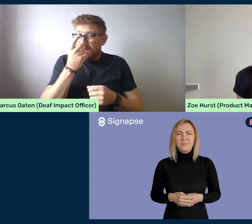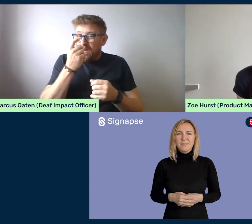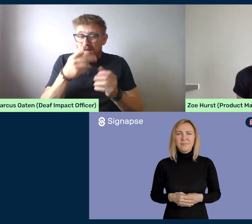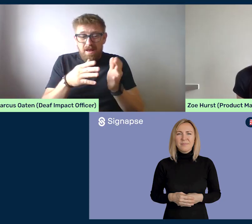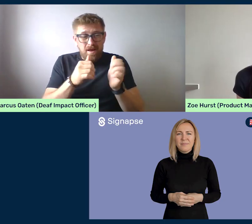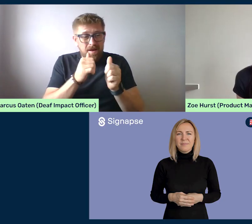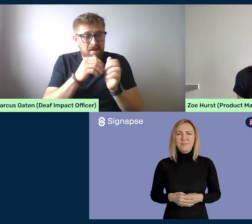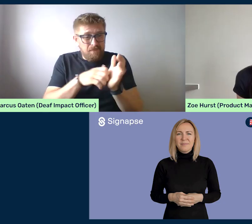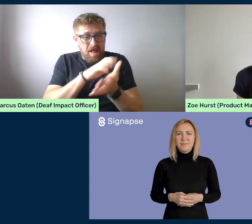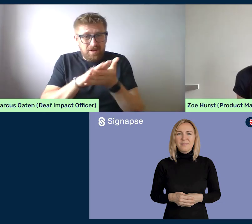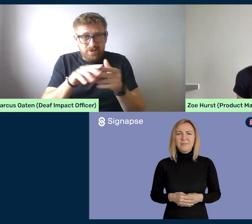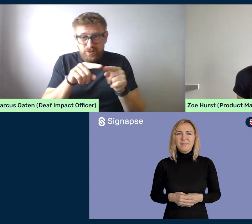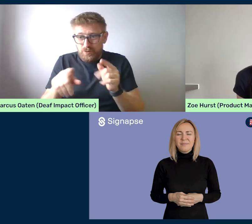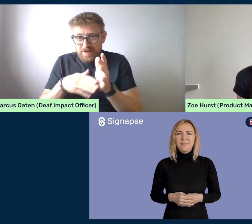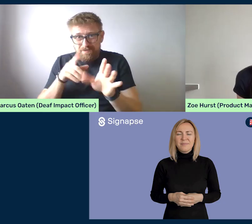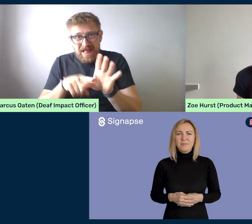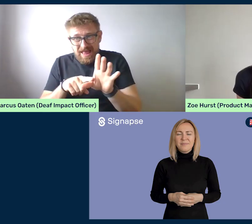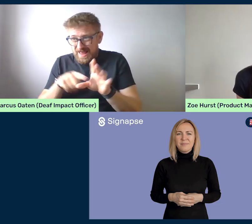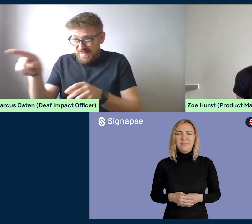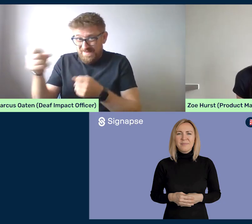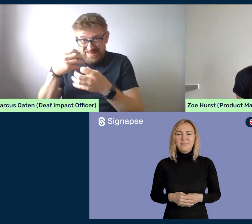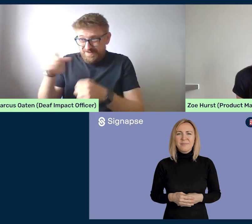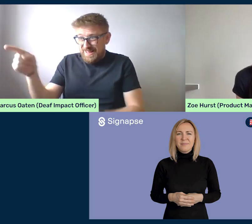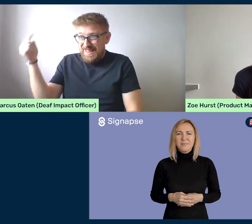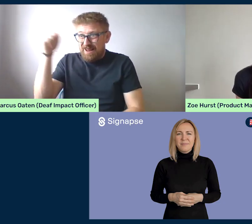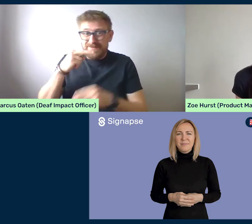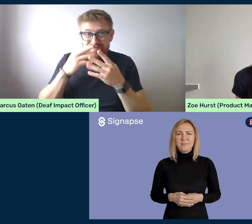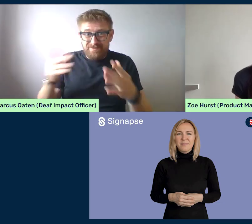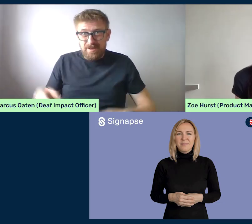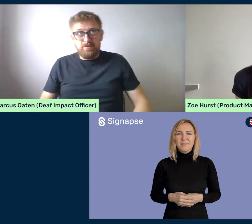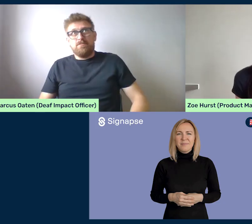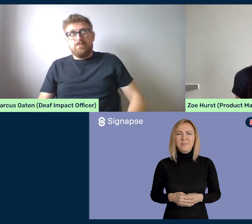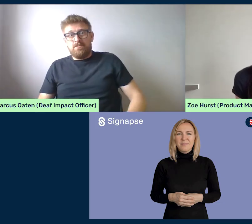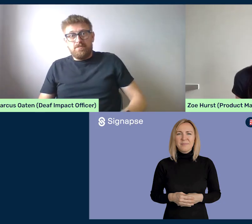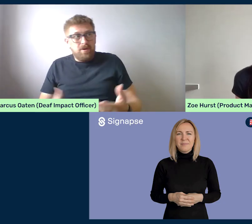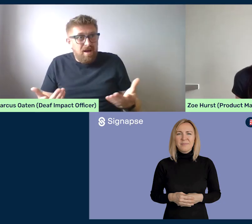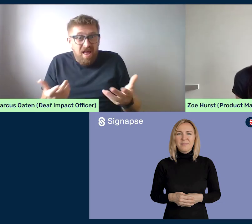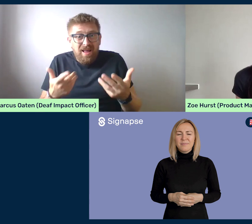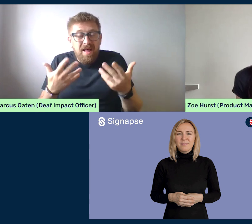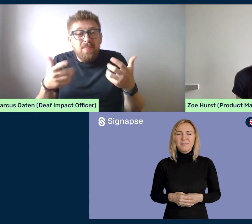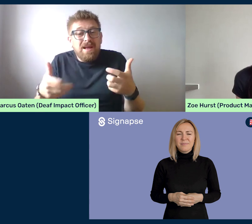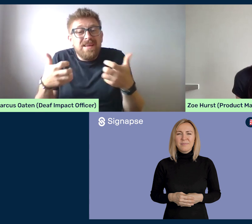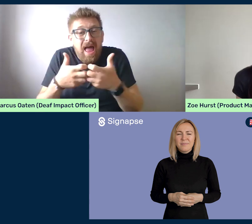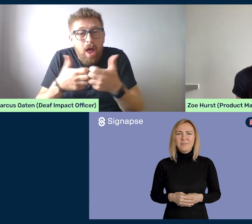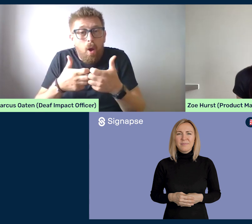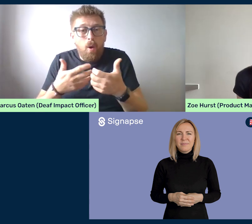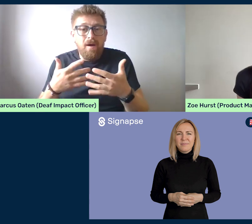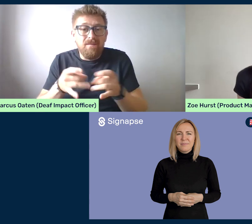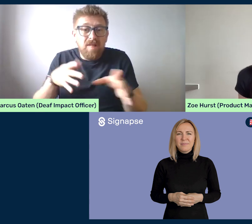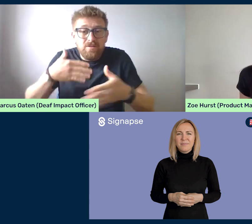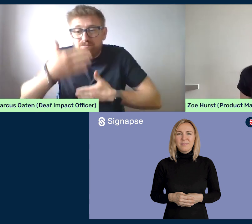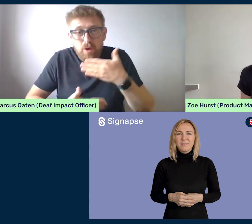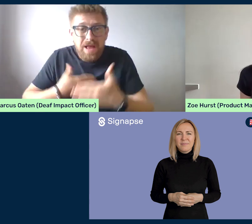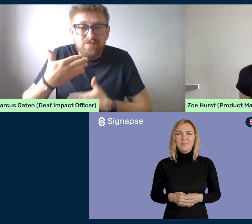product better for next time. Mhm. I mean, March to May, you know, people seeing it at Diff